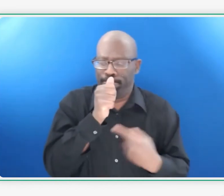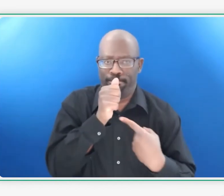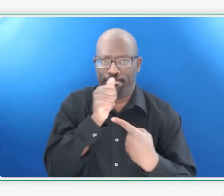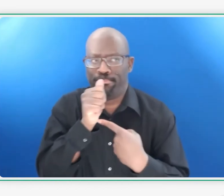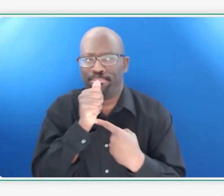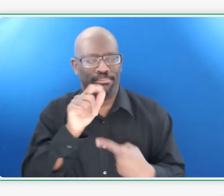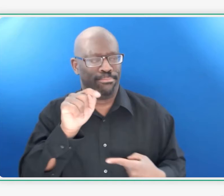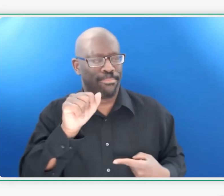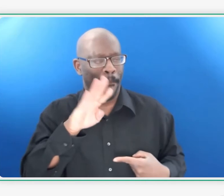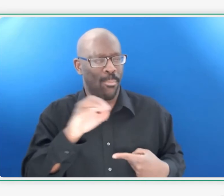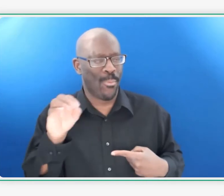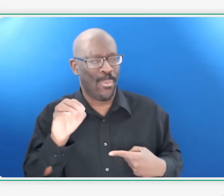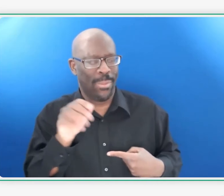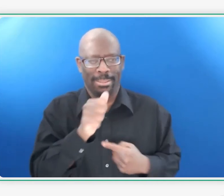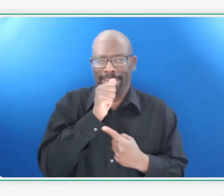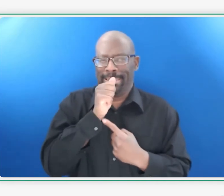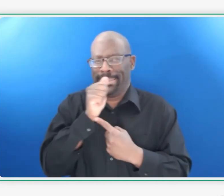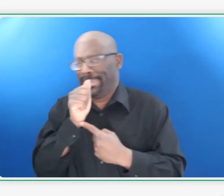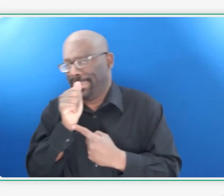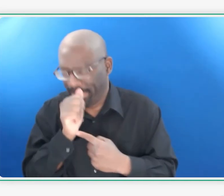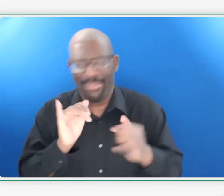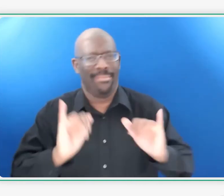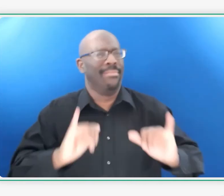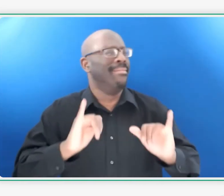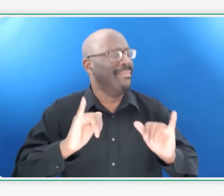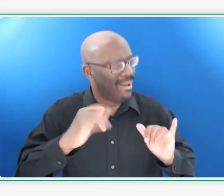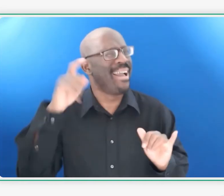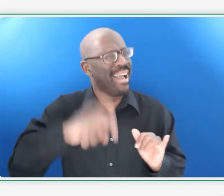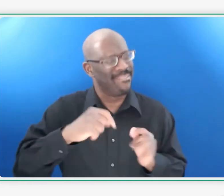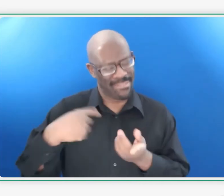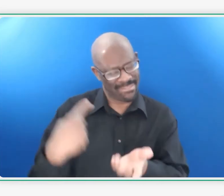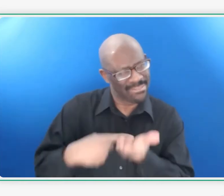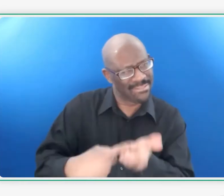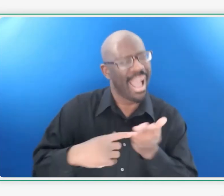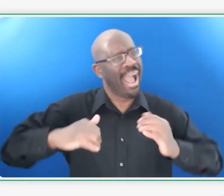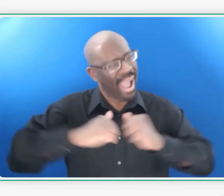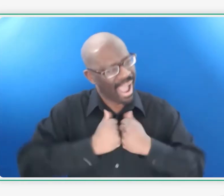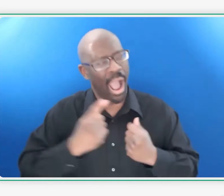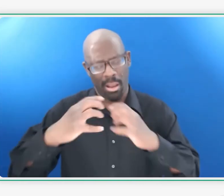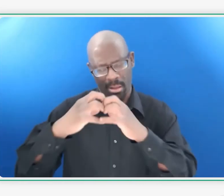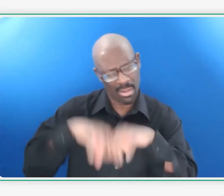And so as a result, we've noticed that deaf folks seem to think that discussing finances in general is taboo.